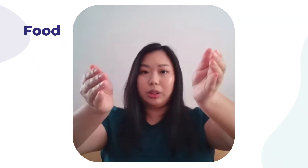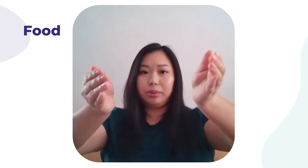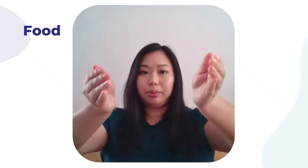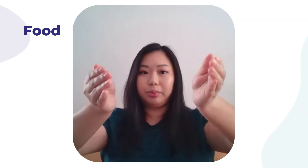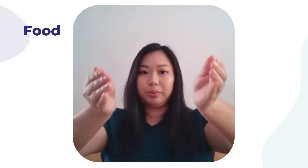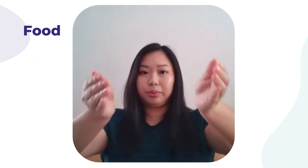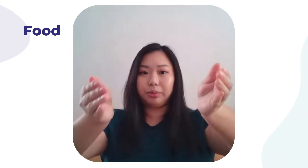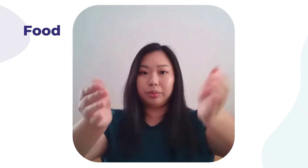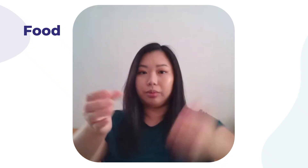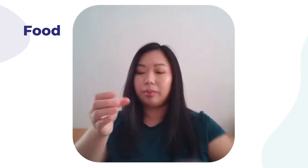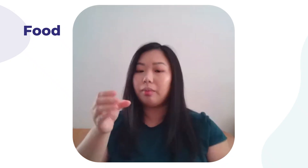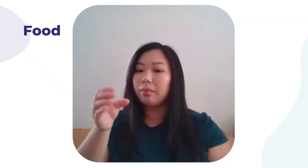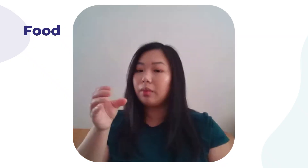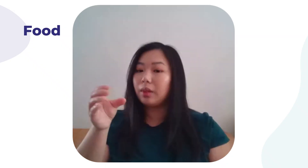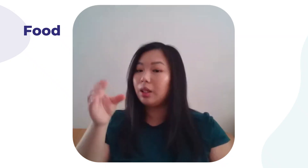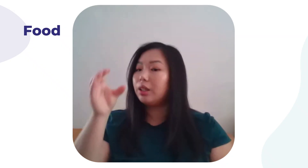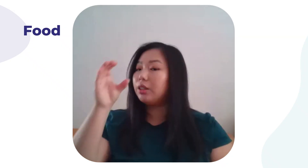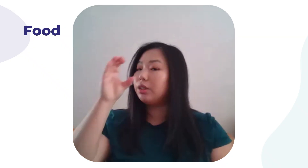Bowl.